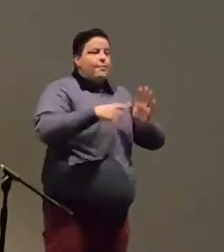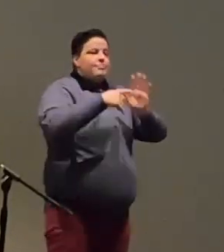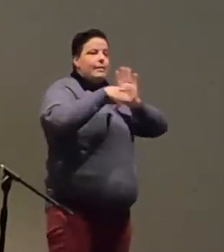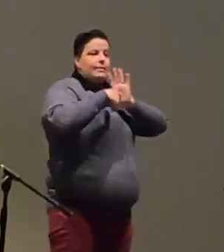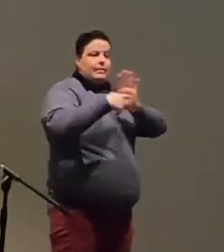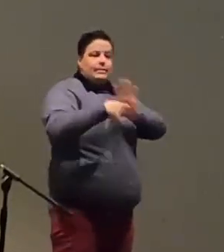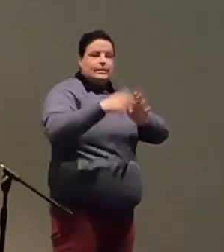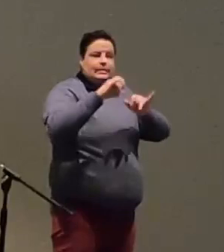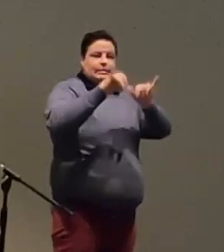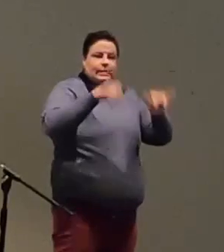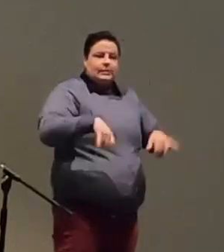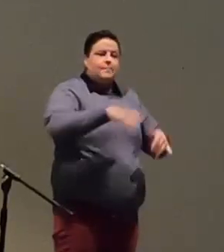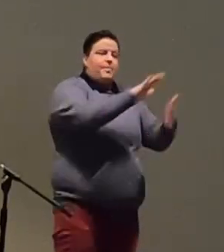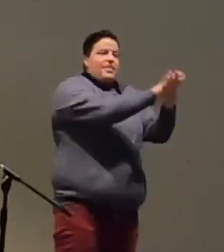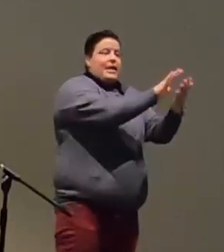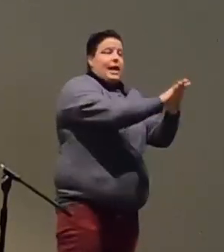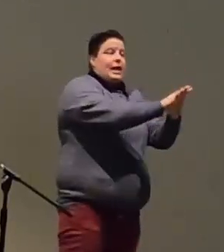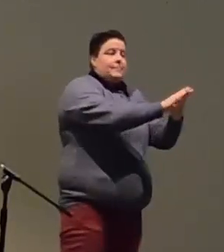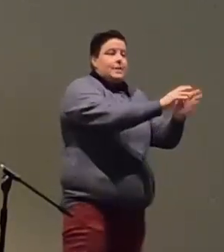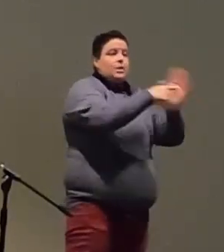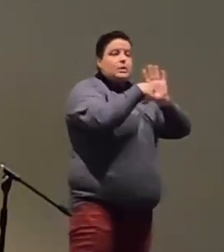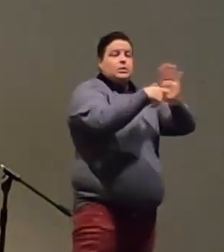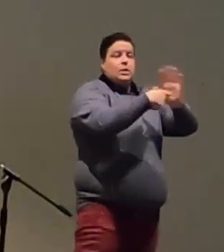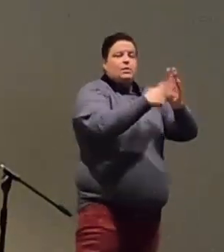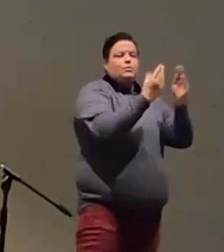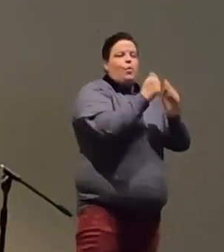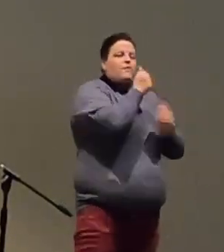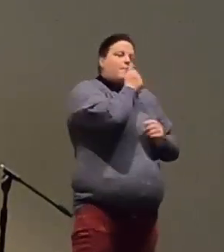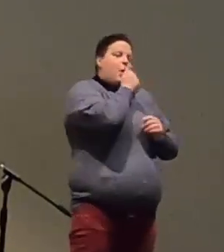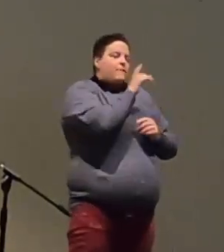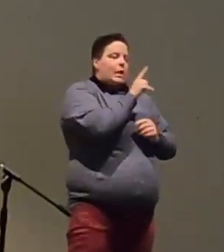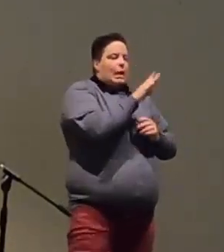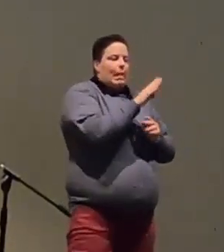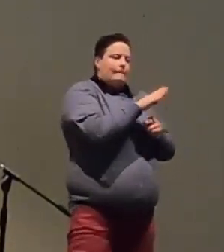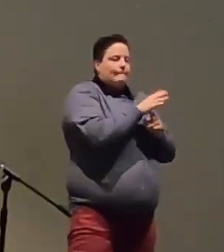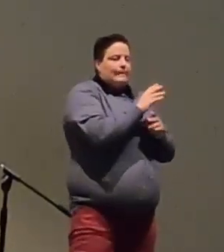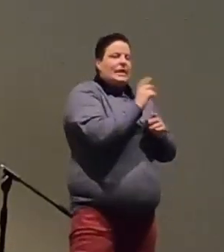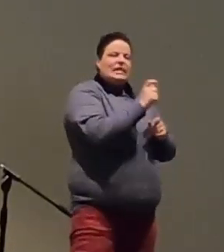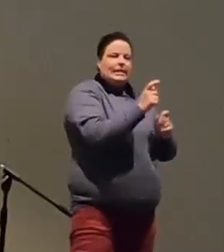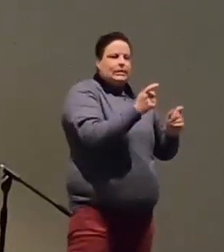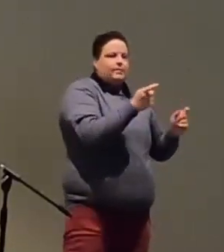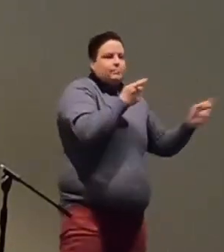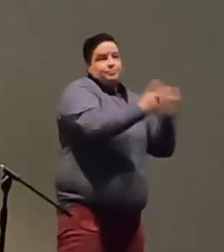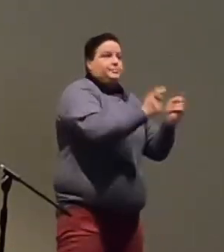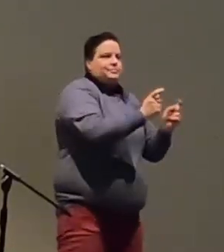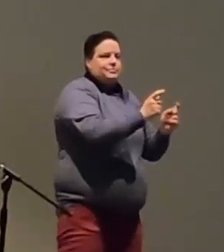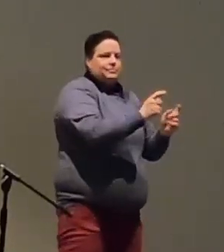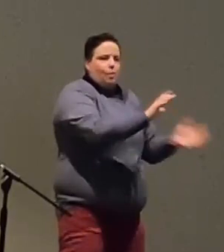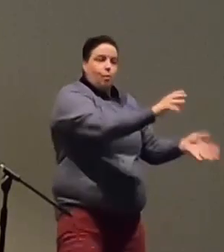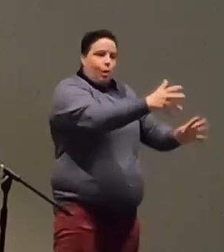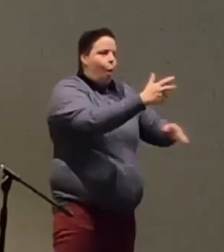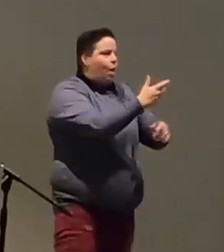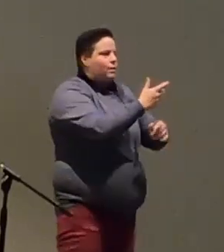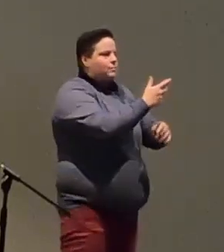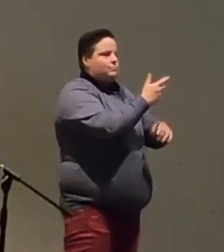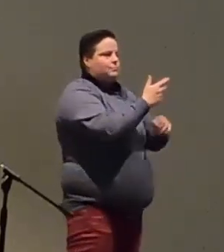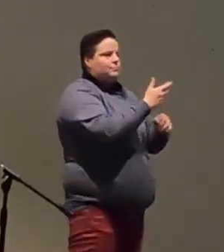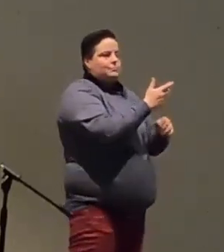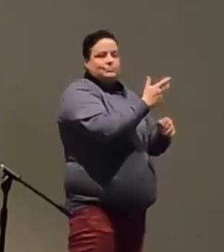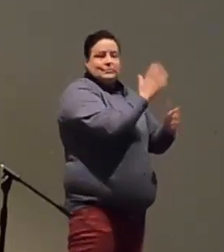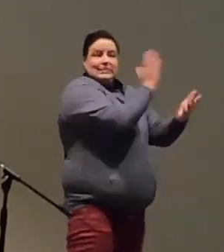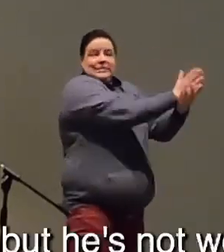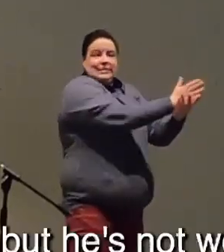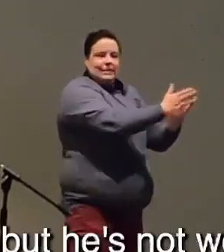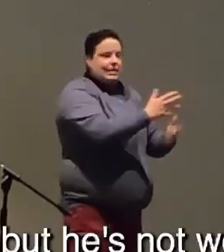system in New York, the Academy, was too much of a private club and needed to be shaken up or dismantled. He's not working in an